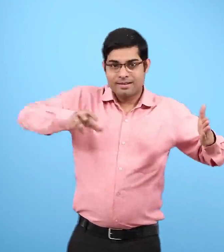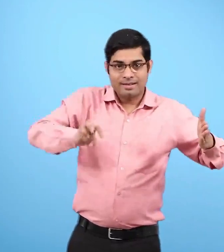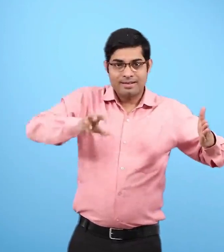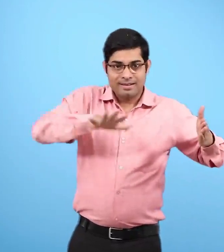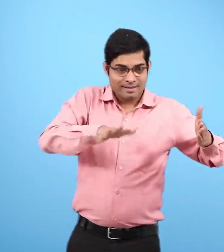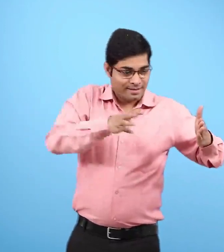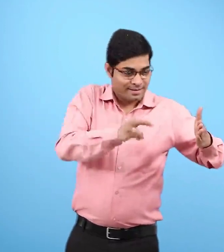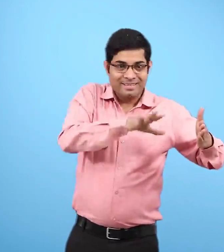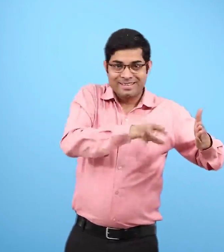his spans.